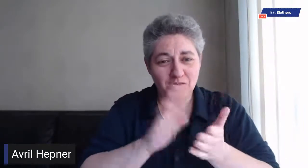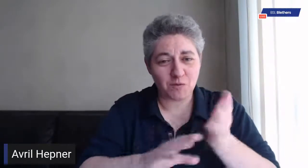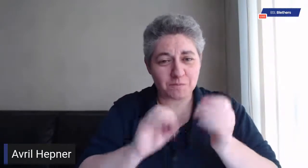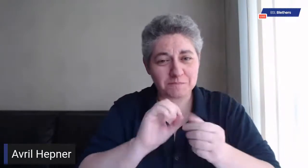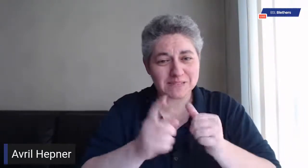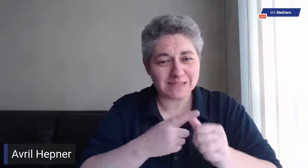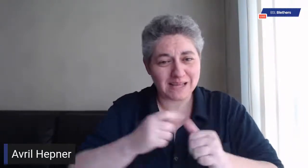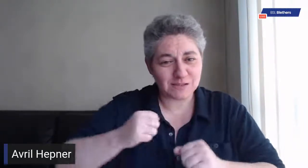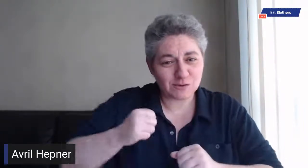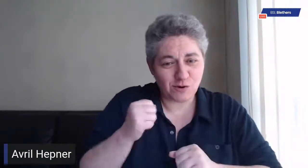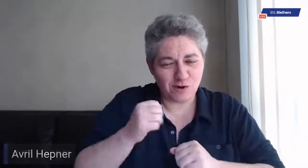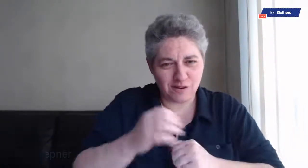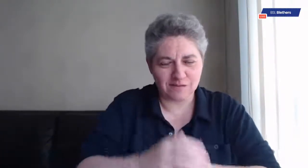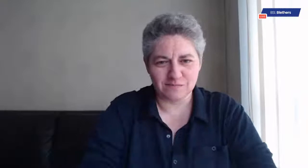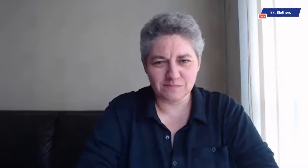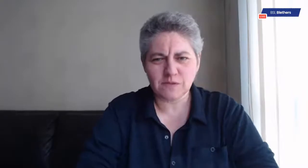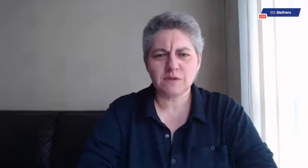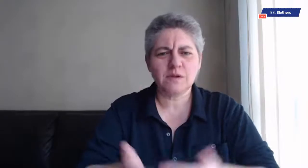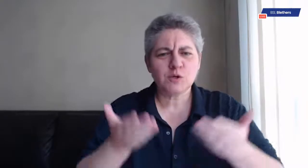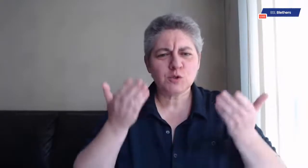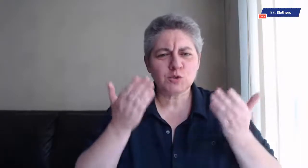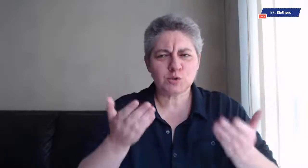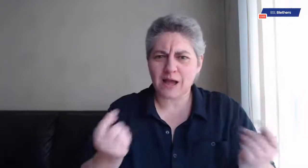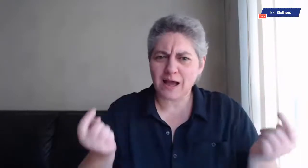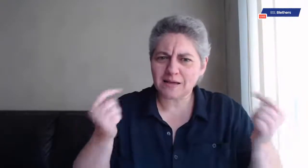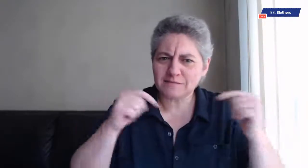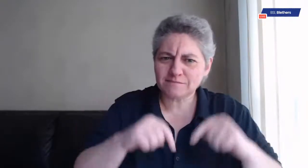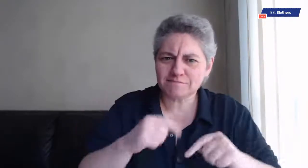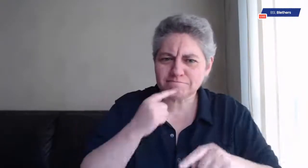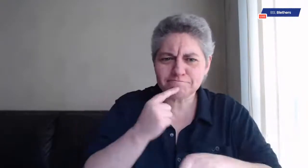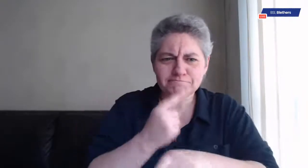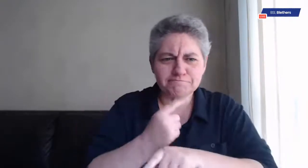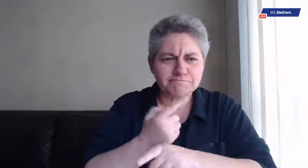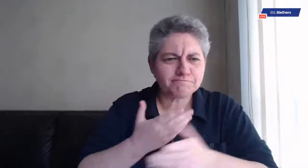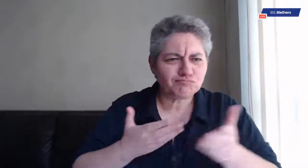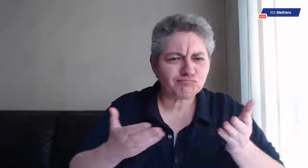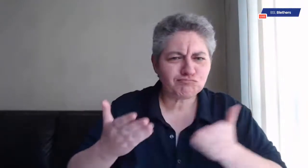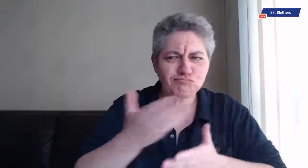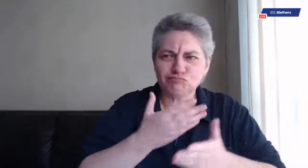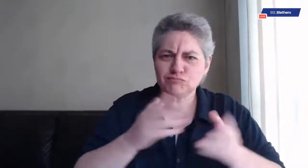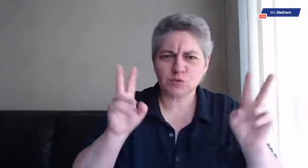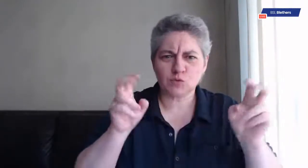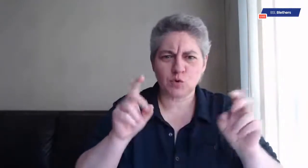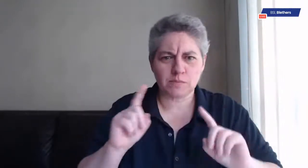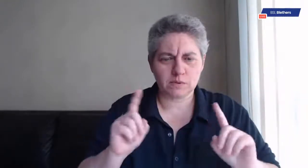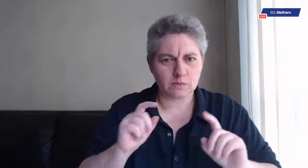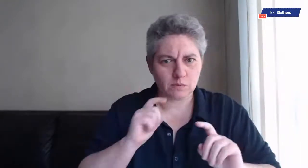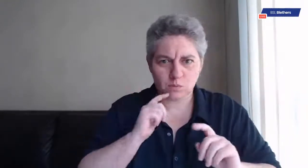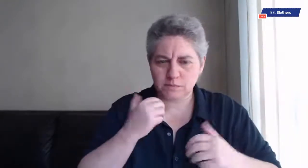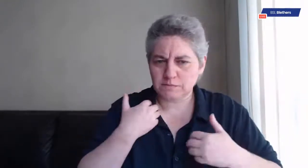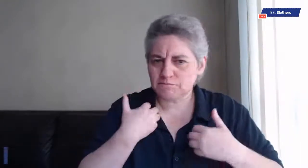week, our topic will be,